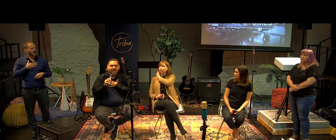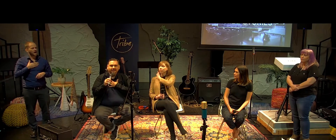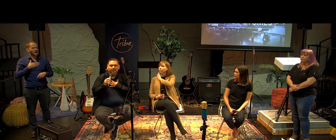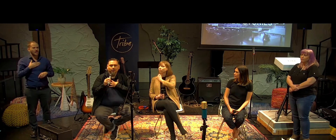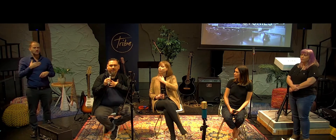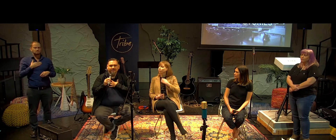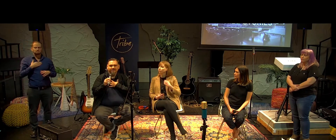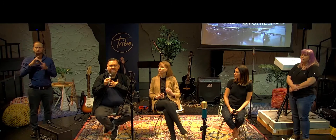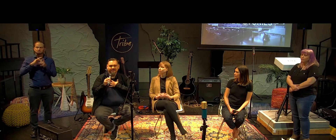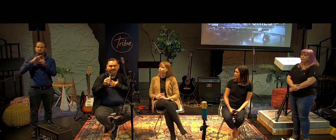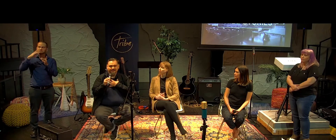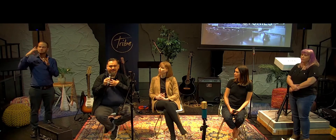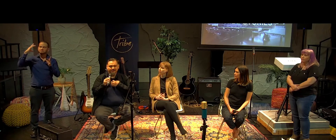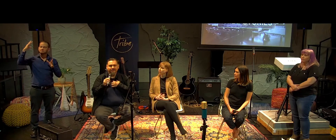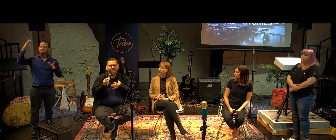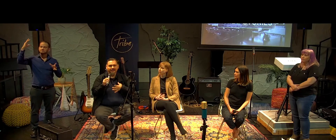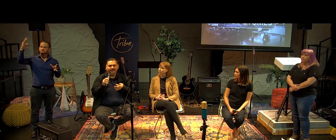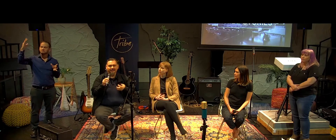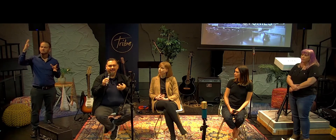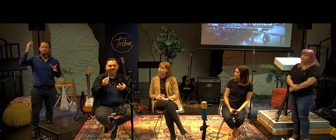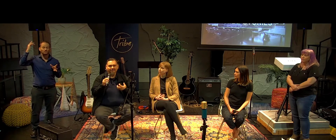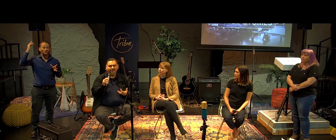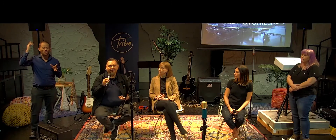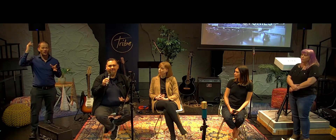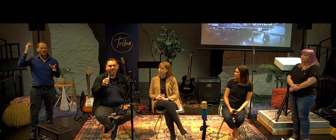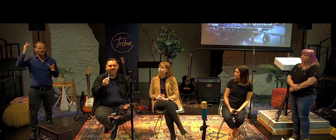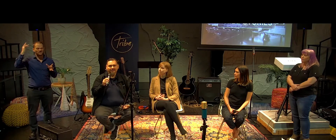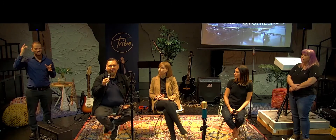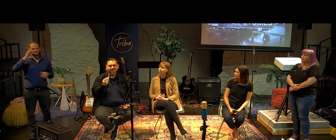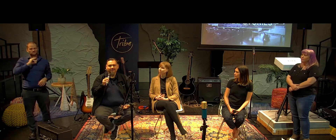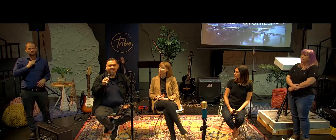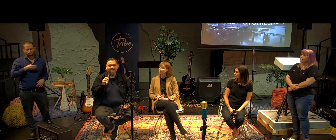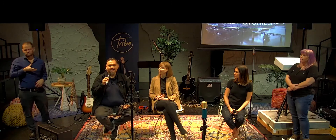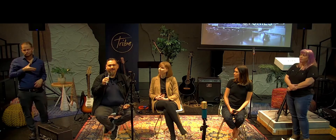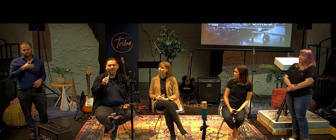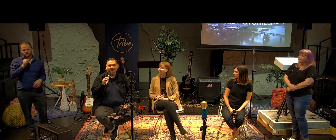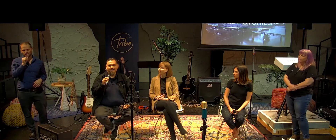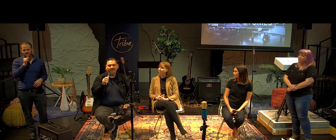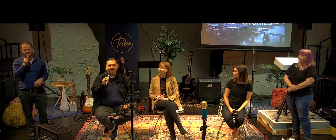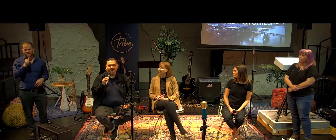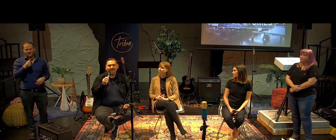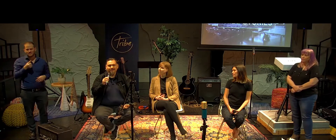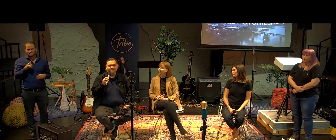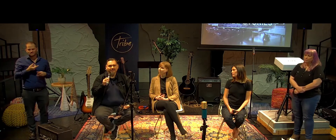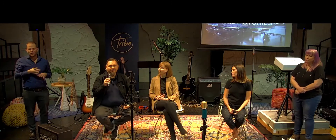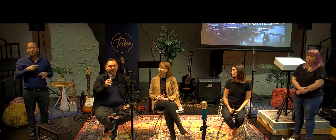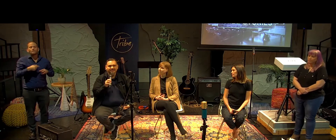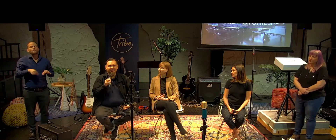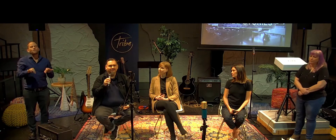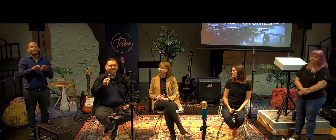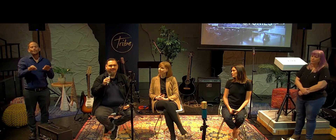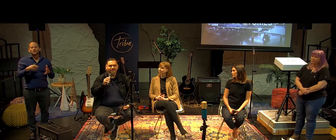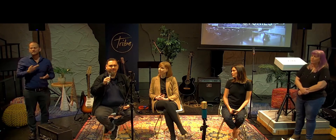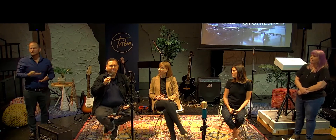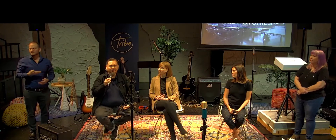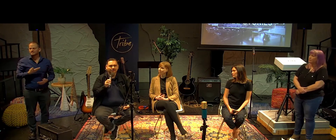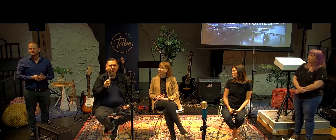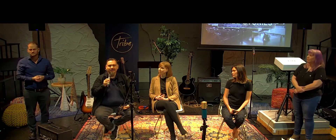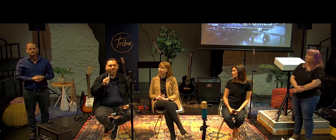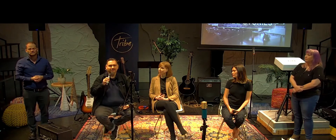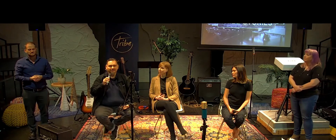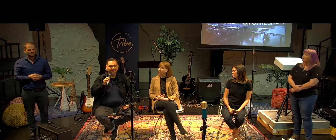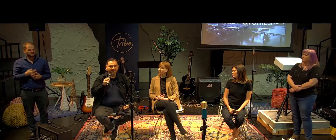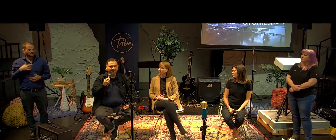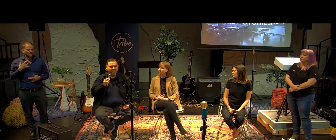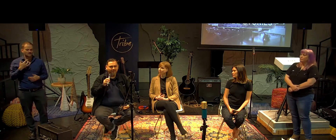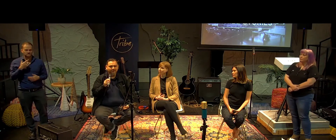God was due to that feeling of I'm not good enough. I felt like he wasn't listening. I felt like there was something wrong. I